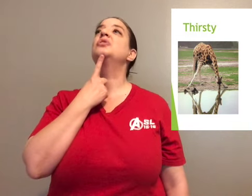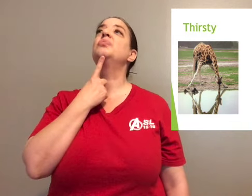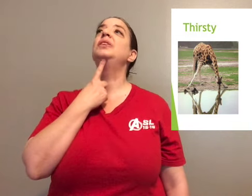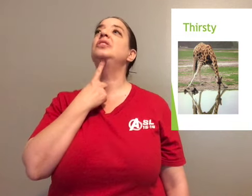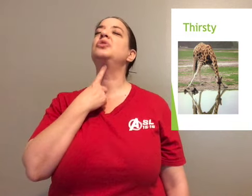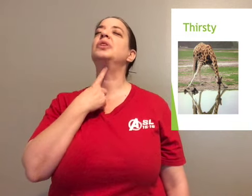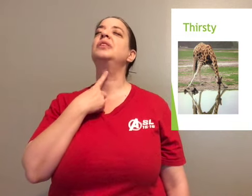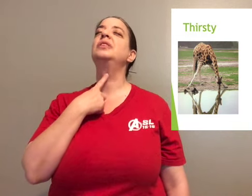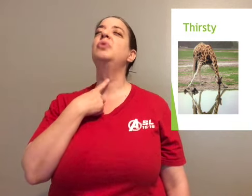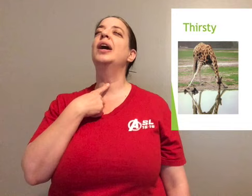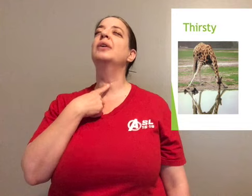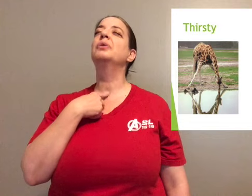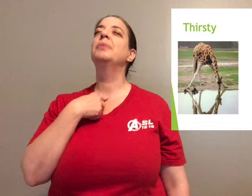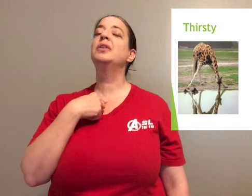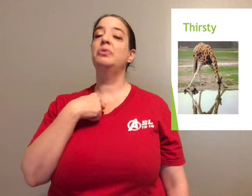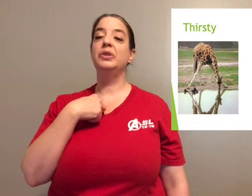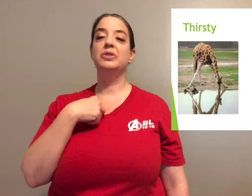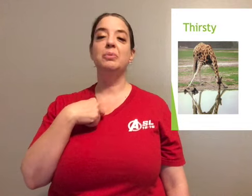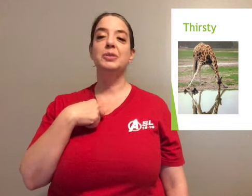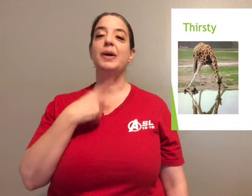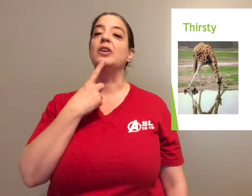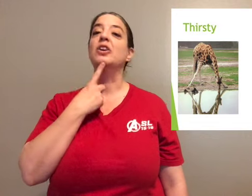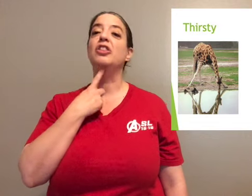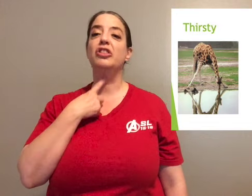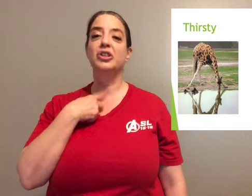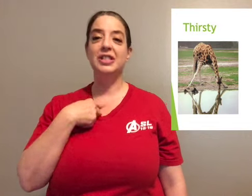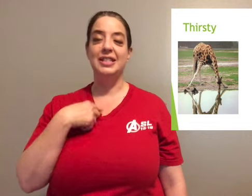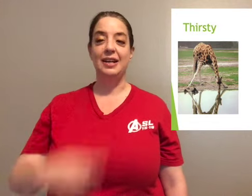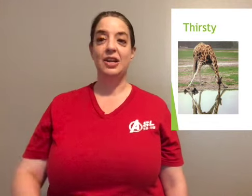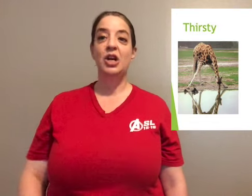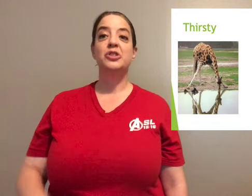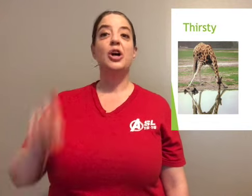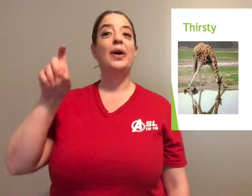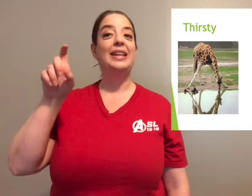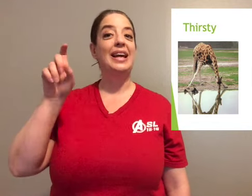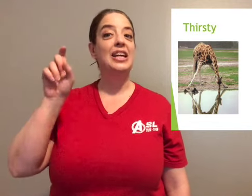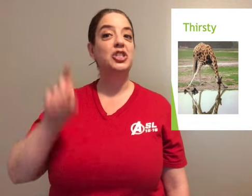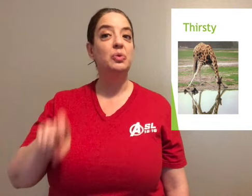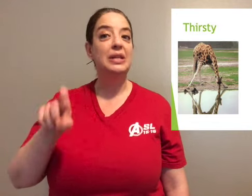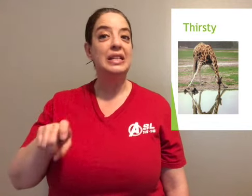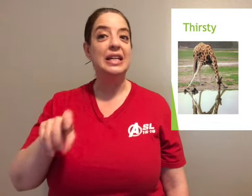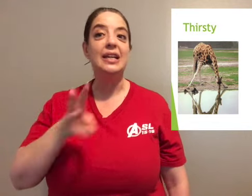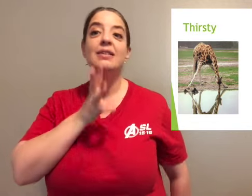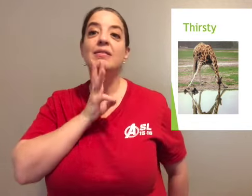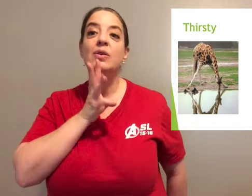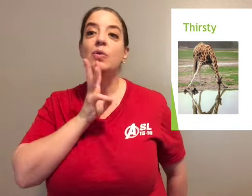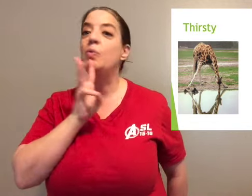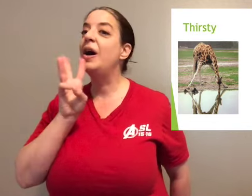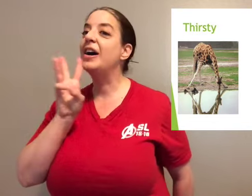one little trickle of water would make you feel so much better. Thirsty. So in that case, you need